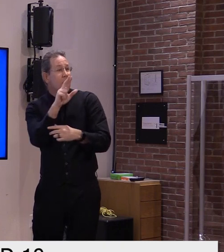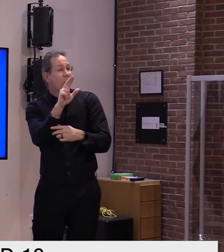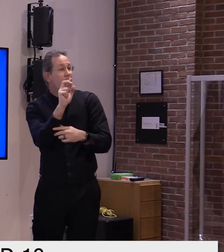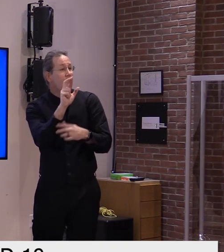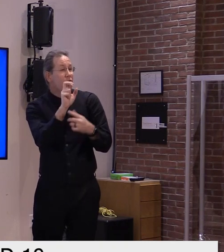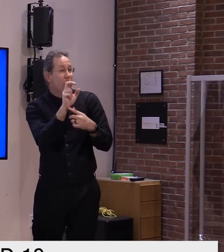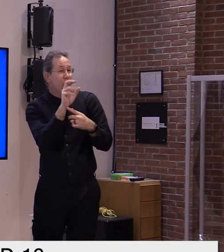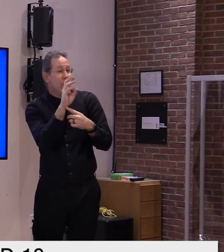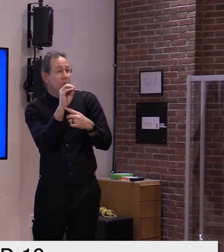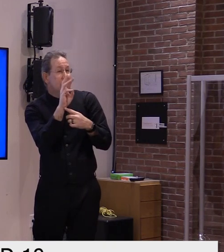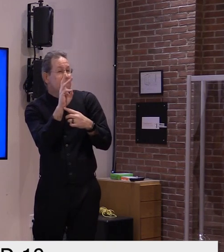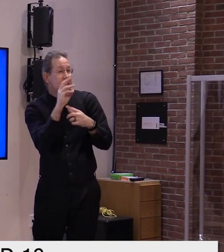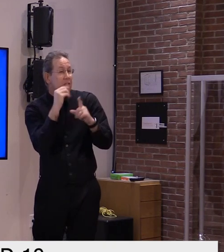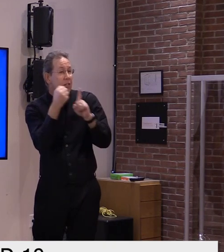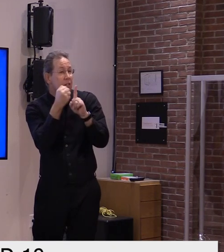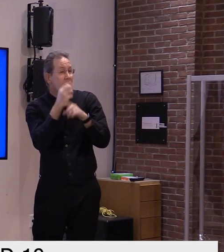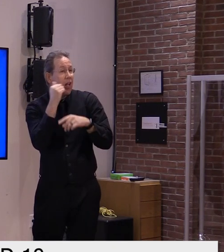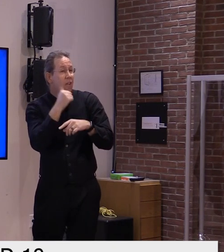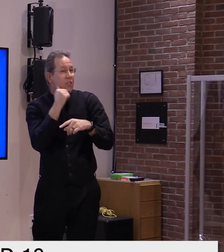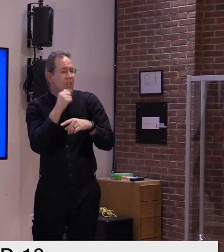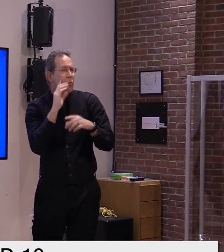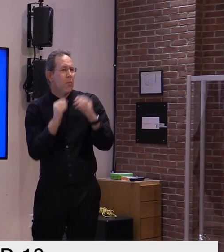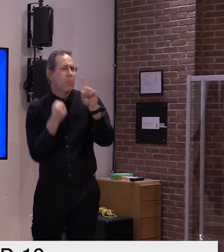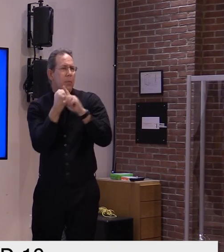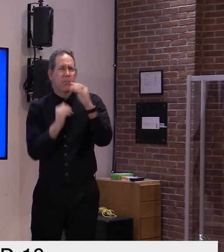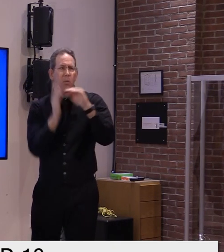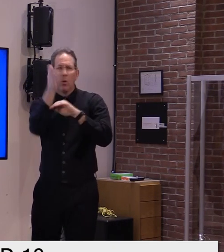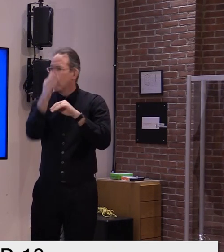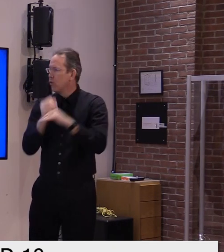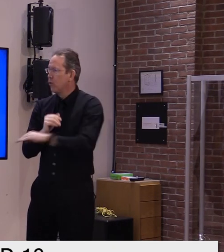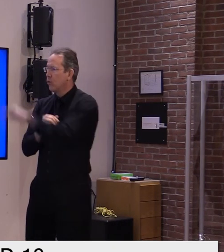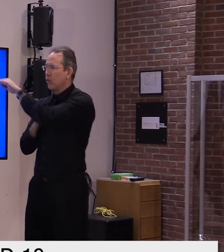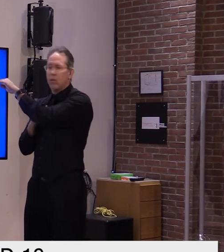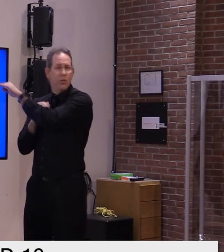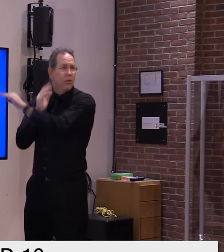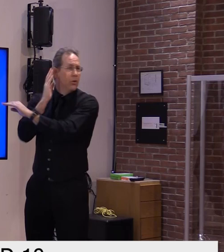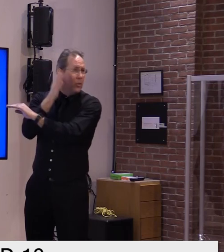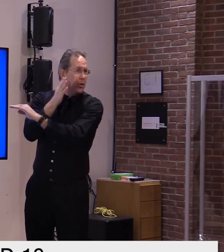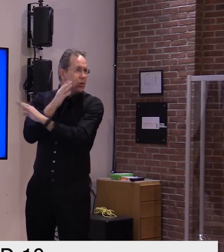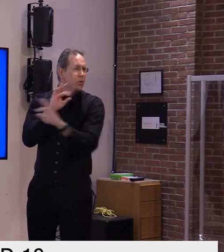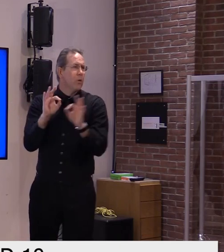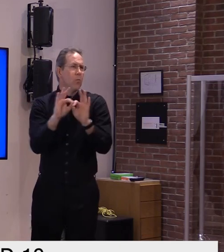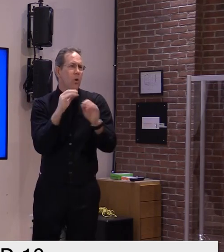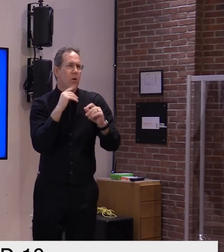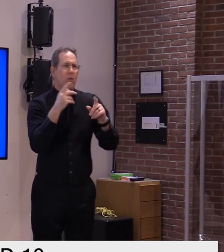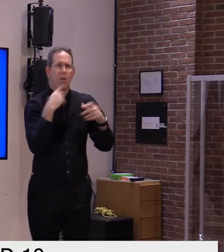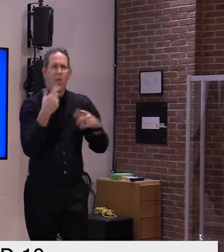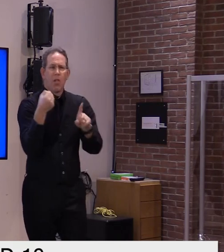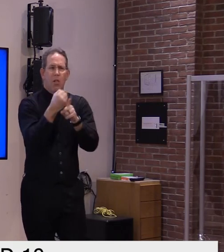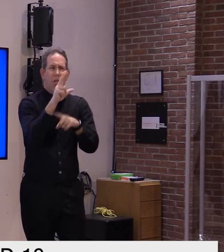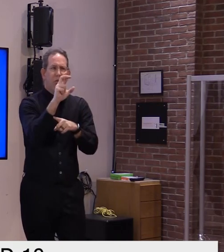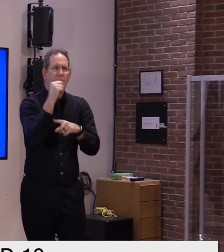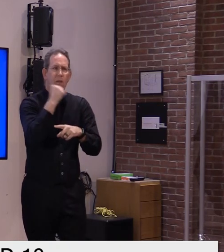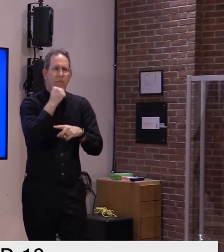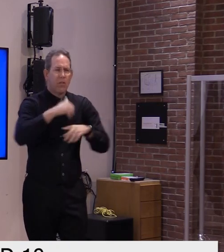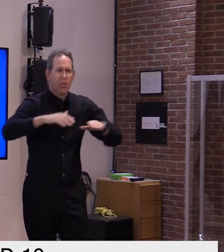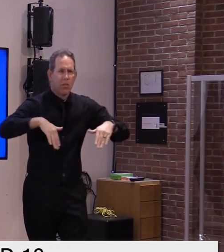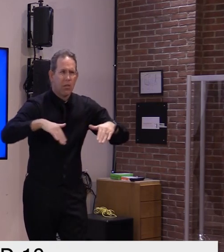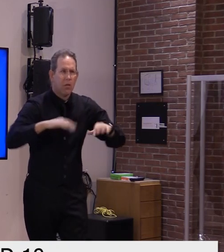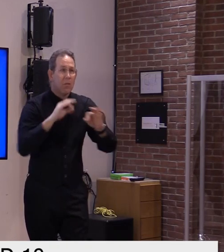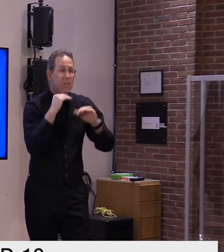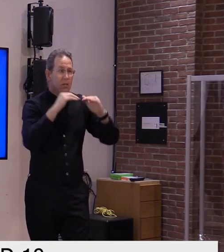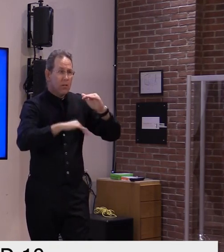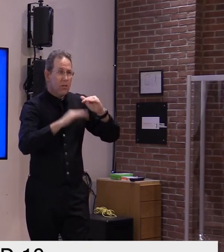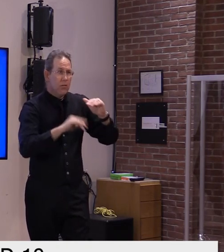a 14-day period of time. So not 380 cases in a single day, and we've never approached that number, but 380 cases a day over a